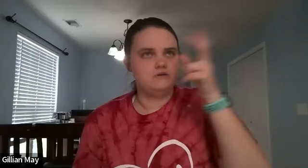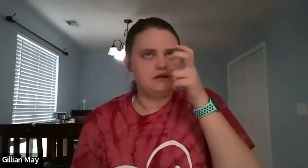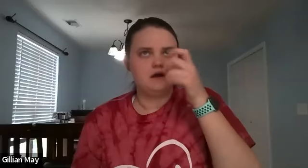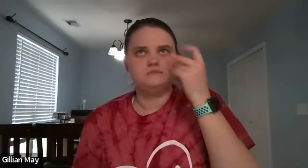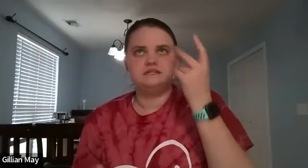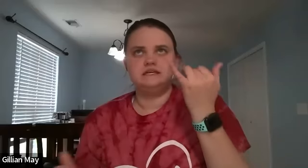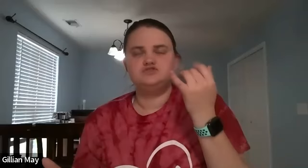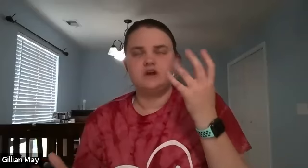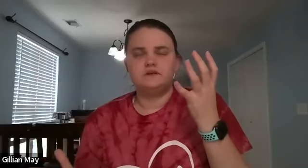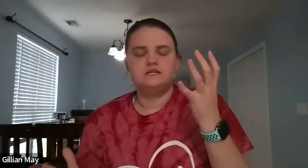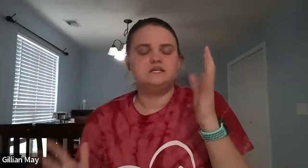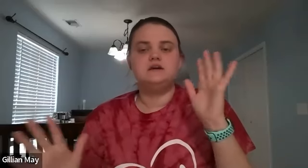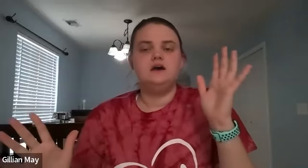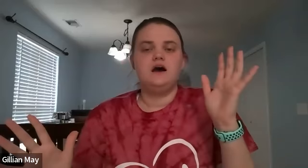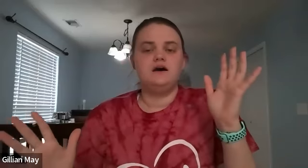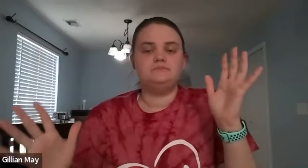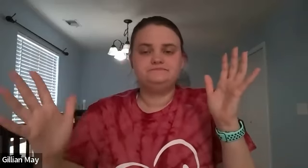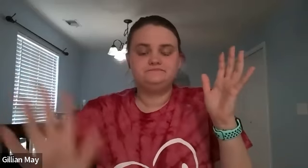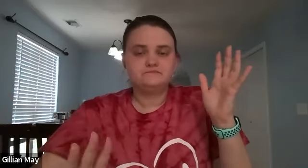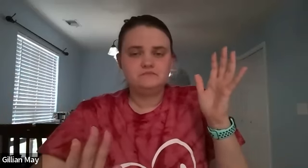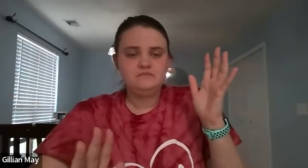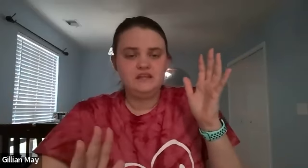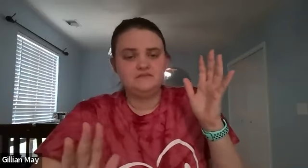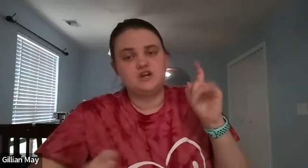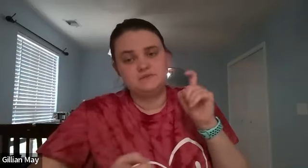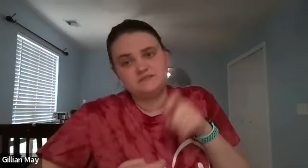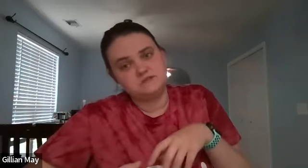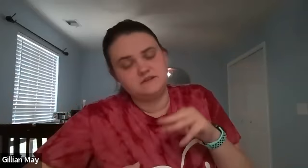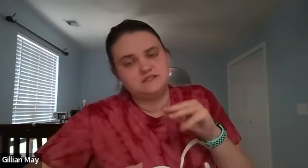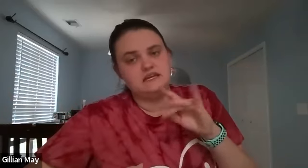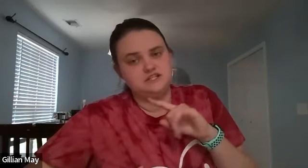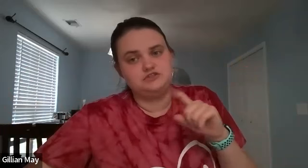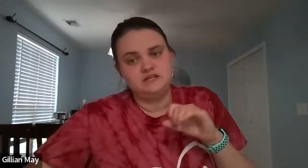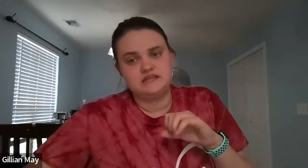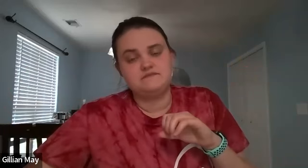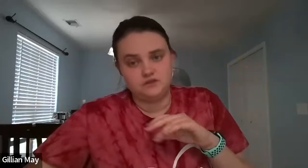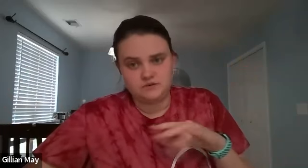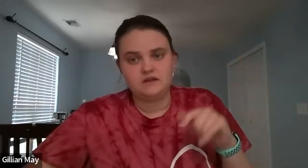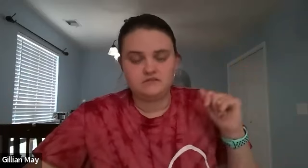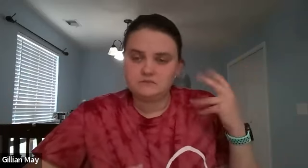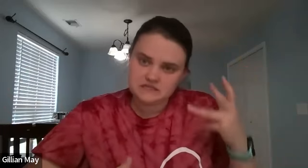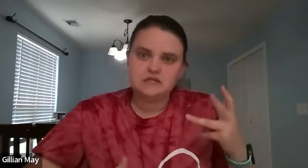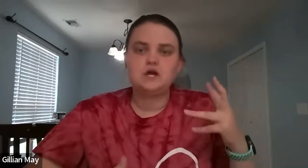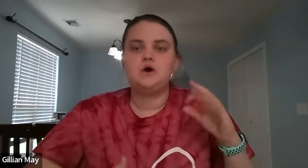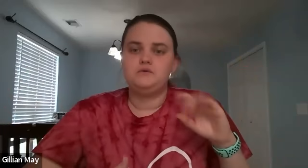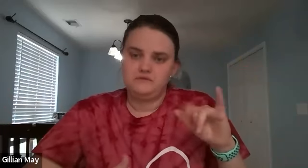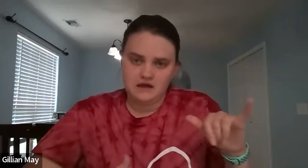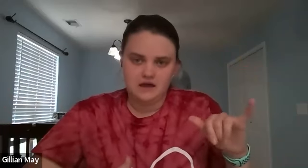right now I'm seeing, it's driving me crazy. If you're trying to be specifics, again, it's usually is that finger spelling of like mosquito,